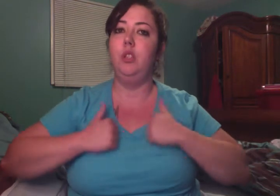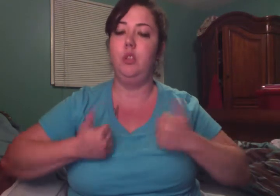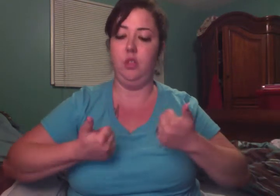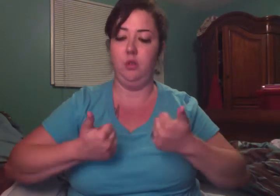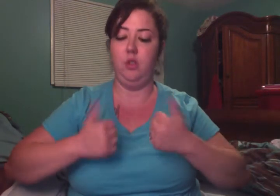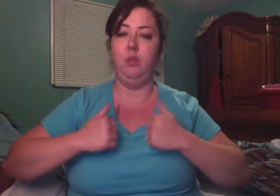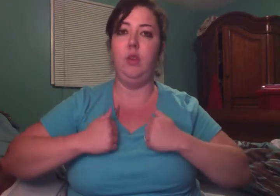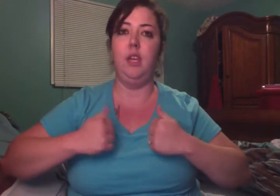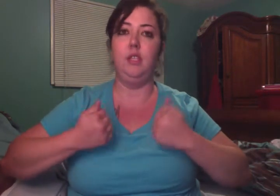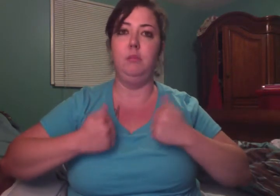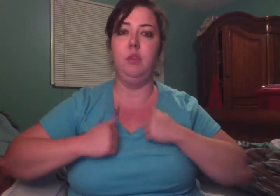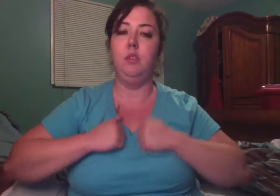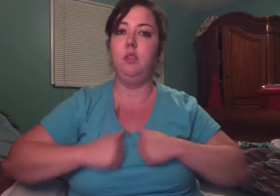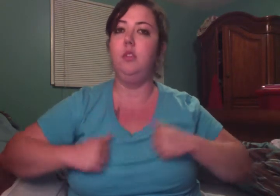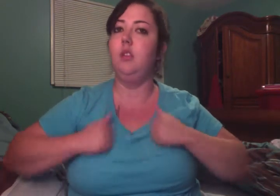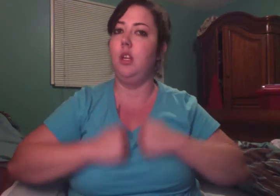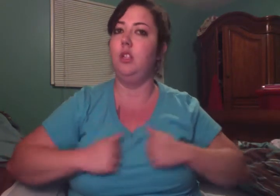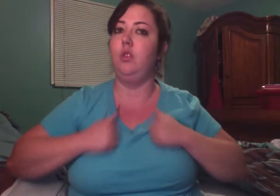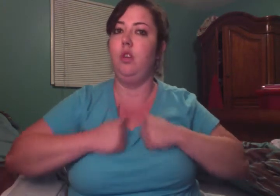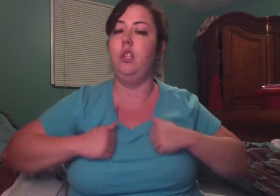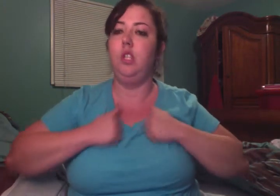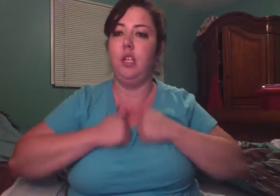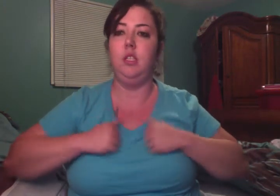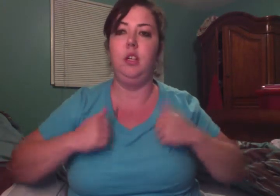So the two A symbols kind of circle on the chest here.